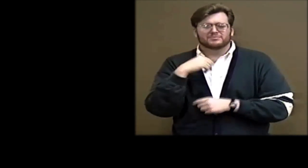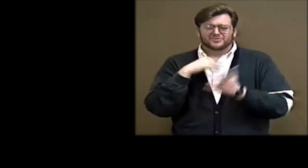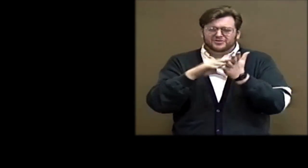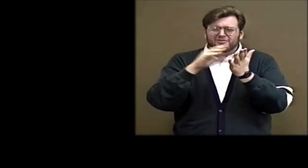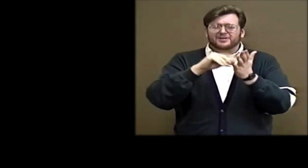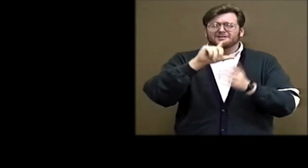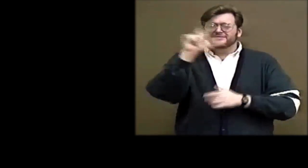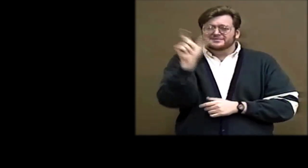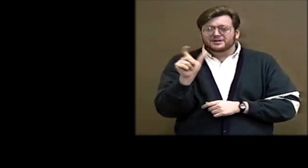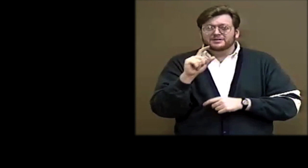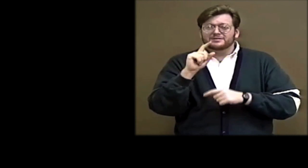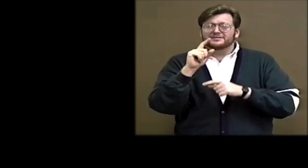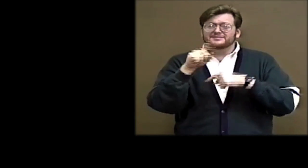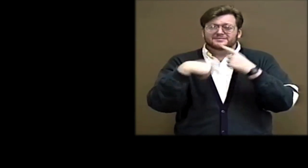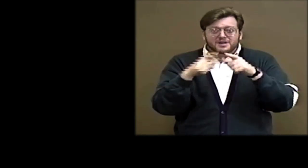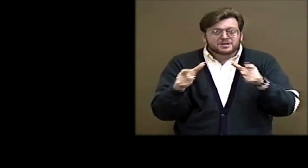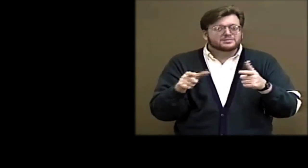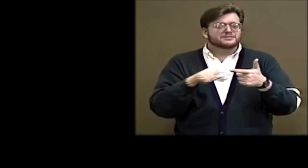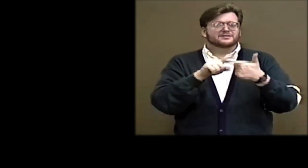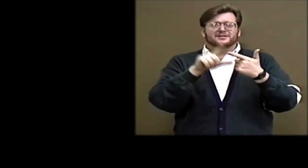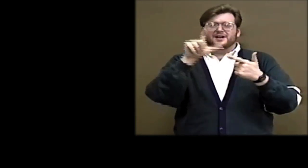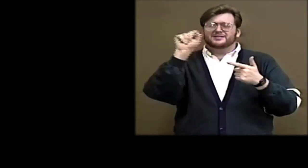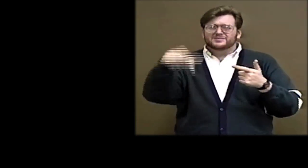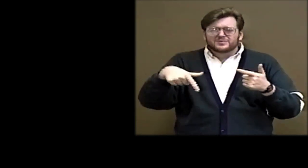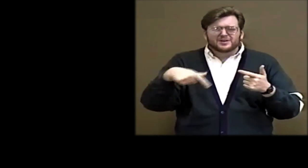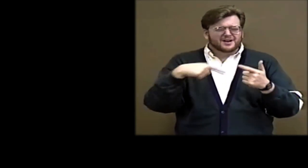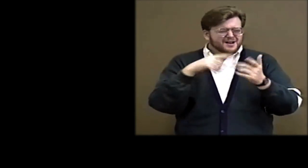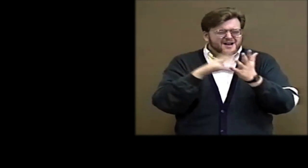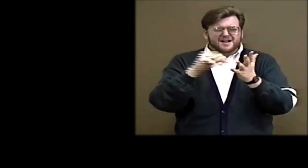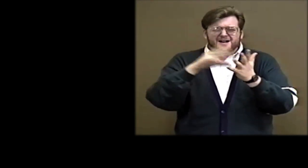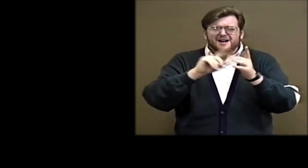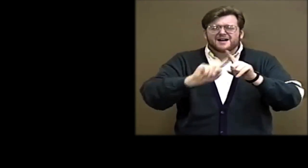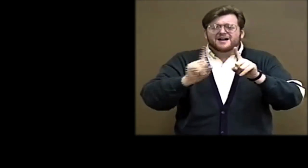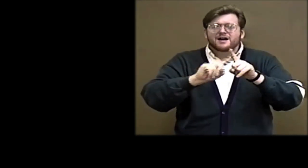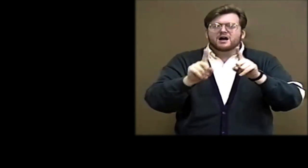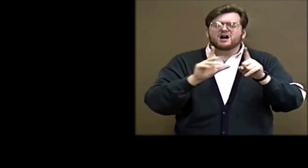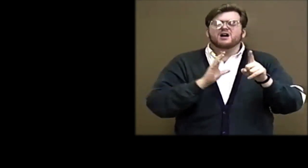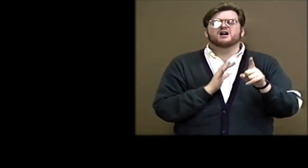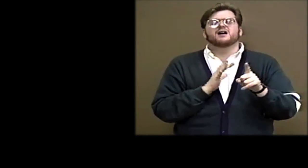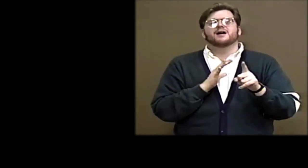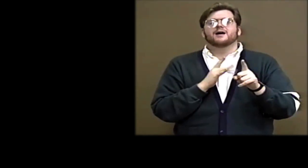I not only learned ASL, but eventually moved on to learn Italian and Quebec Sign Language as well.